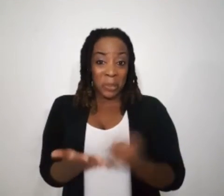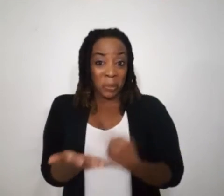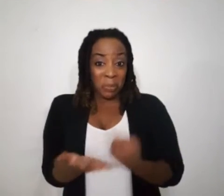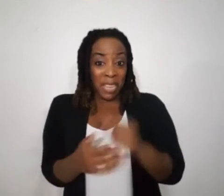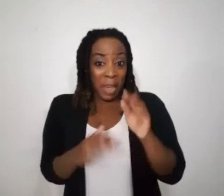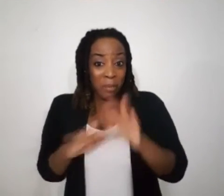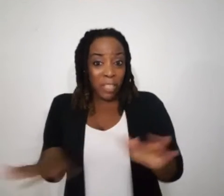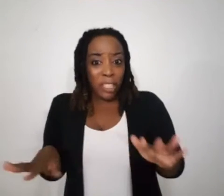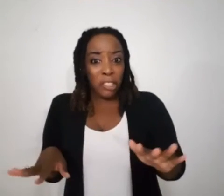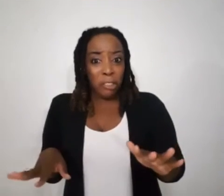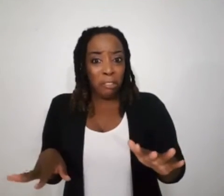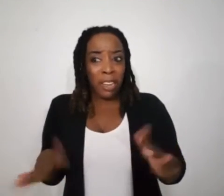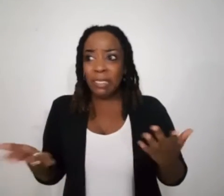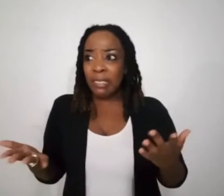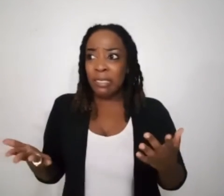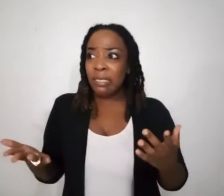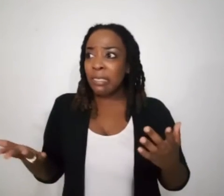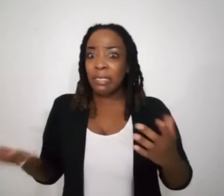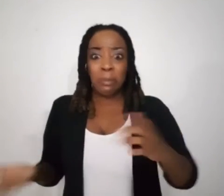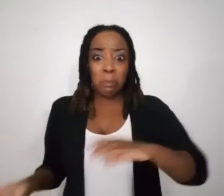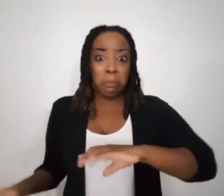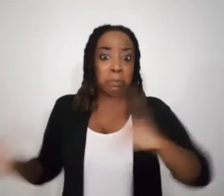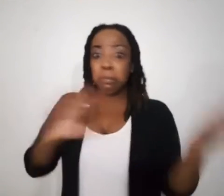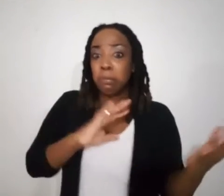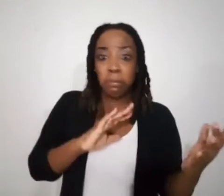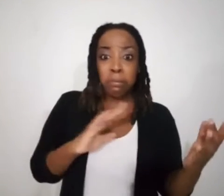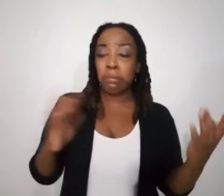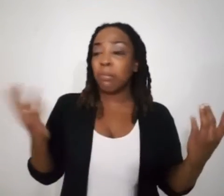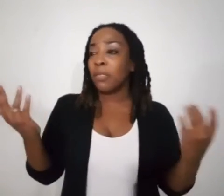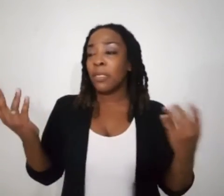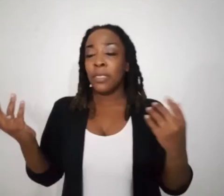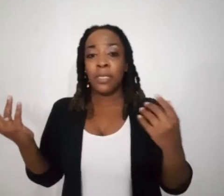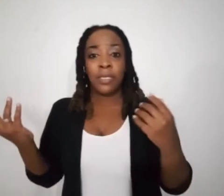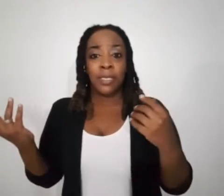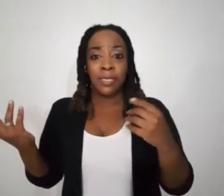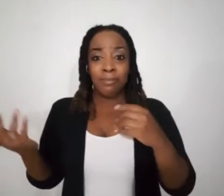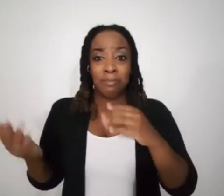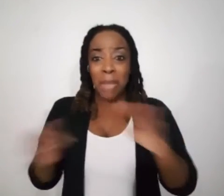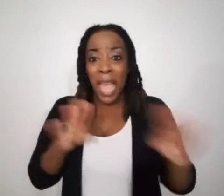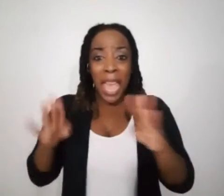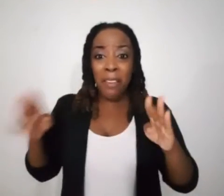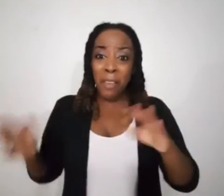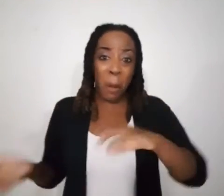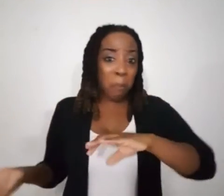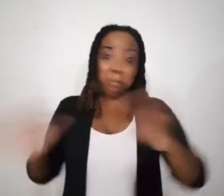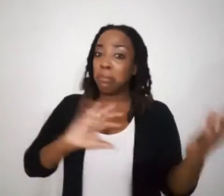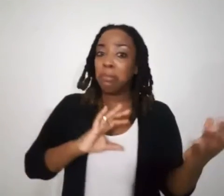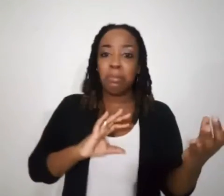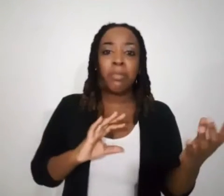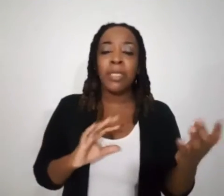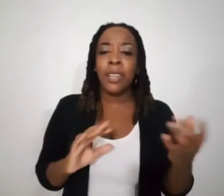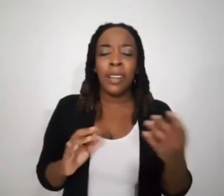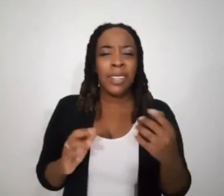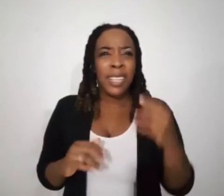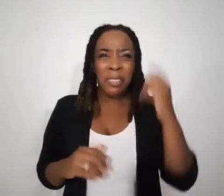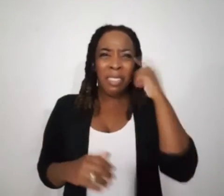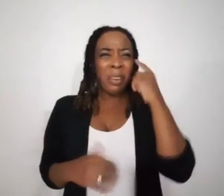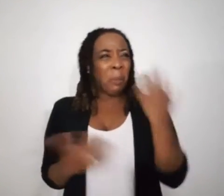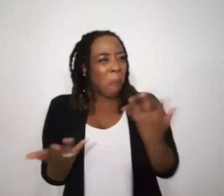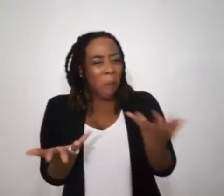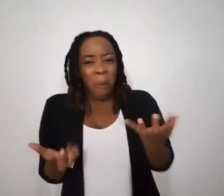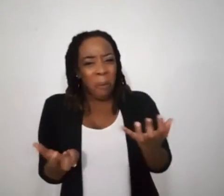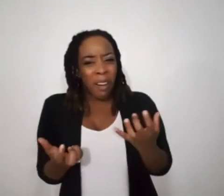and parents think, oh my goodness, what do they want? What they really want is your attention. And they act out sometimes